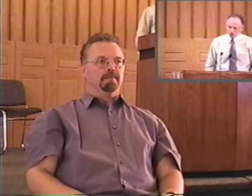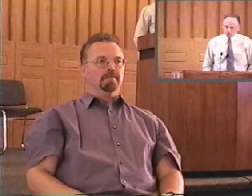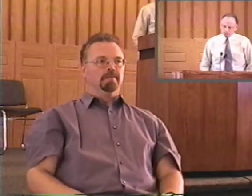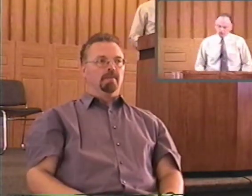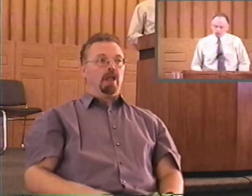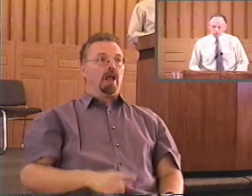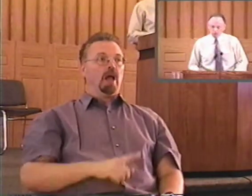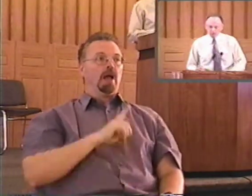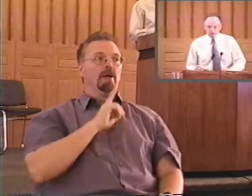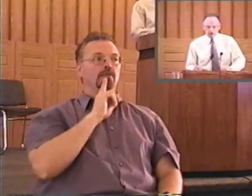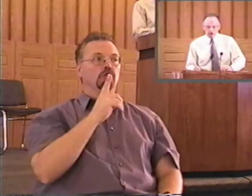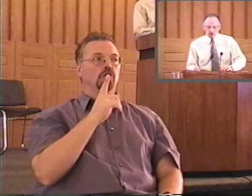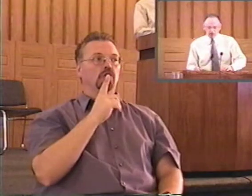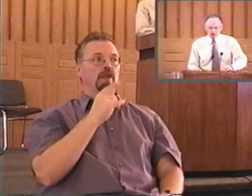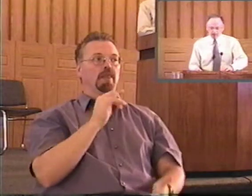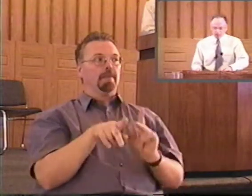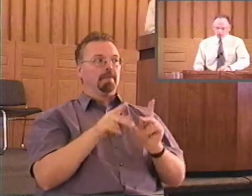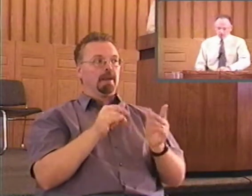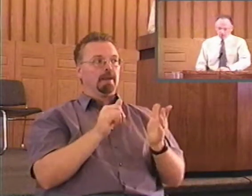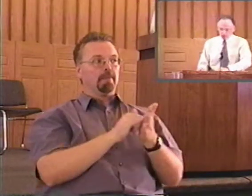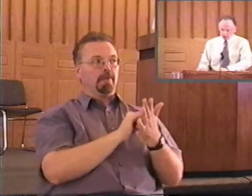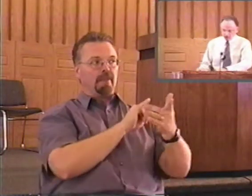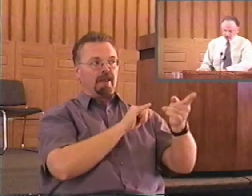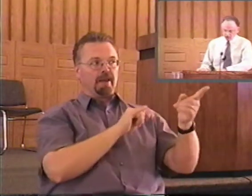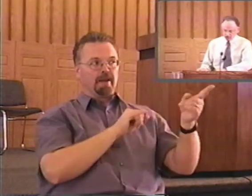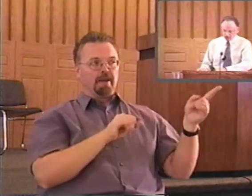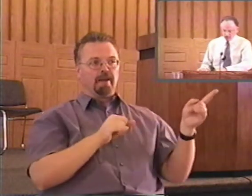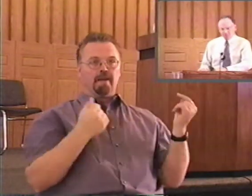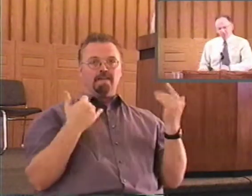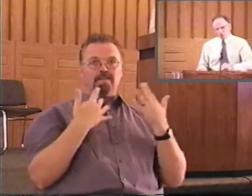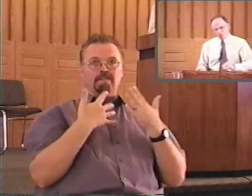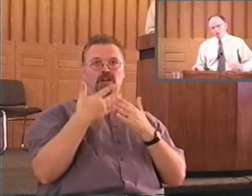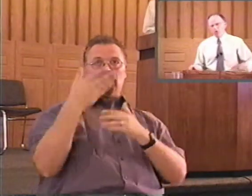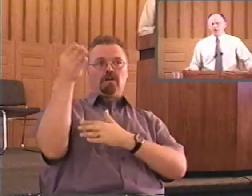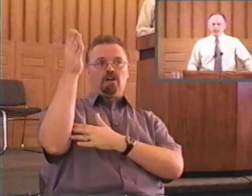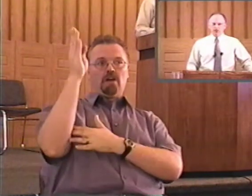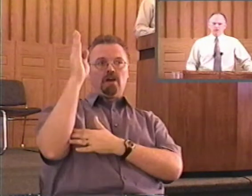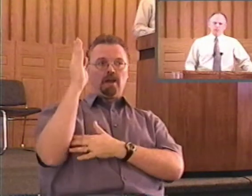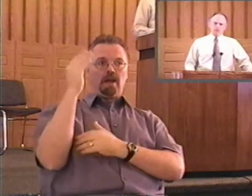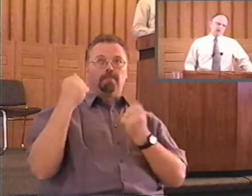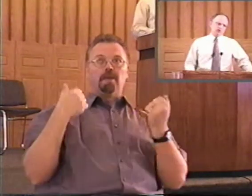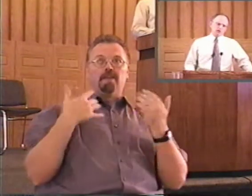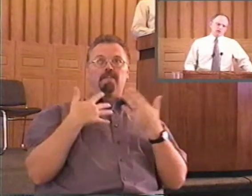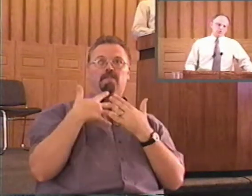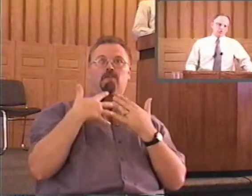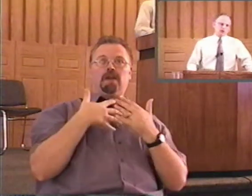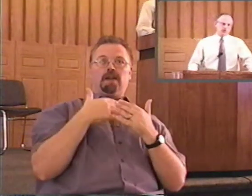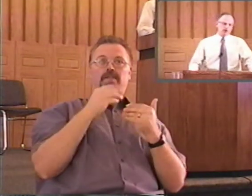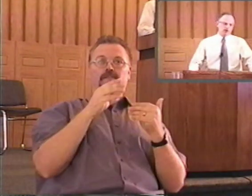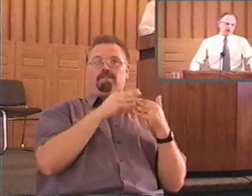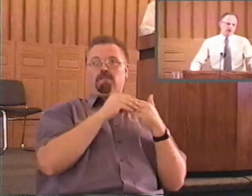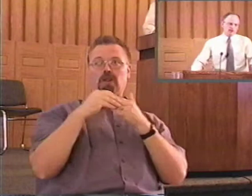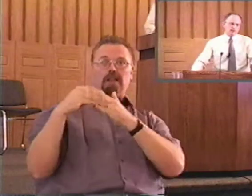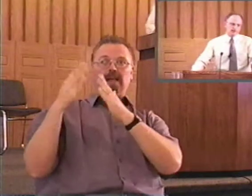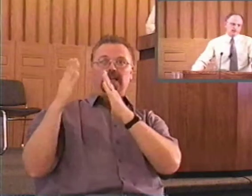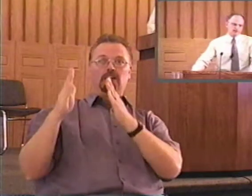I'm sure those of you who fear God have trembled recently for the leaders of this country.